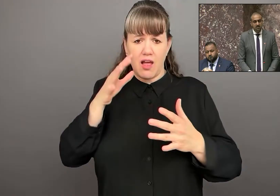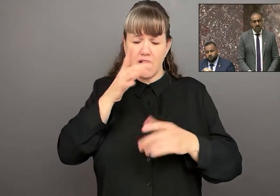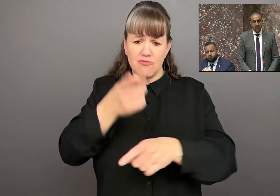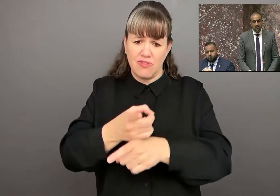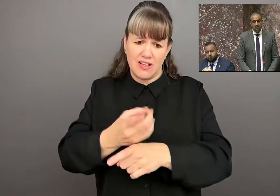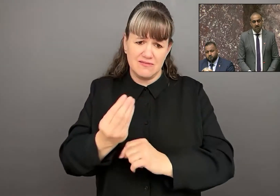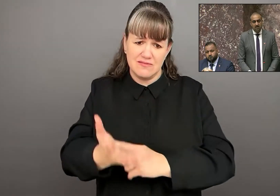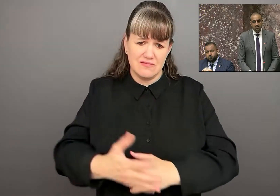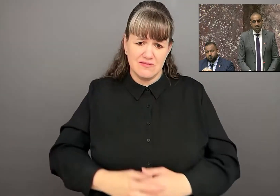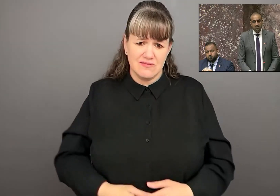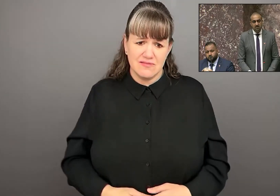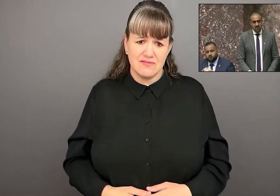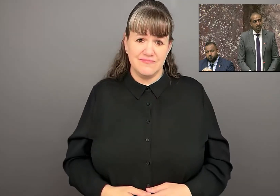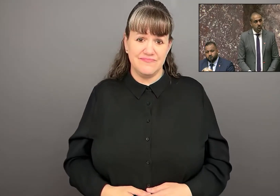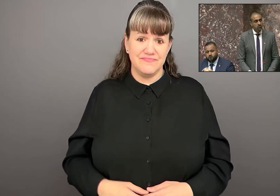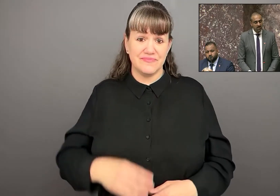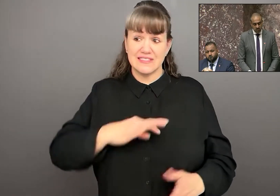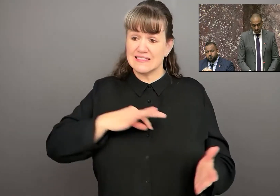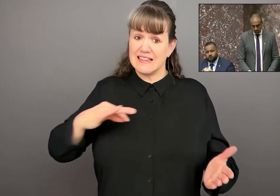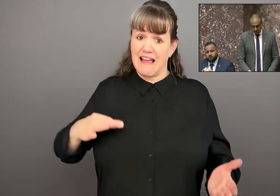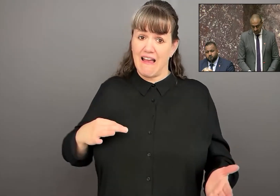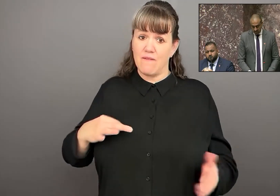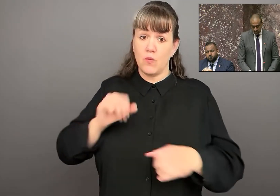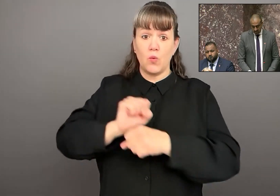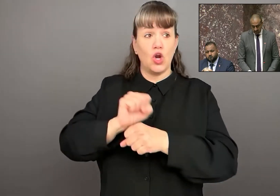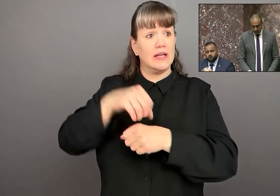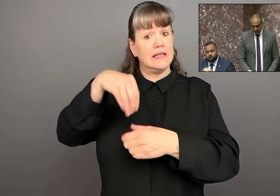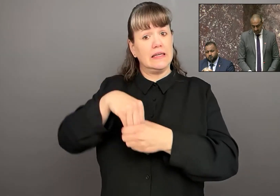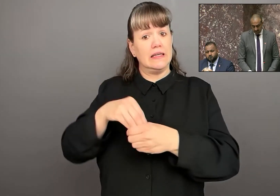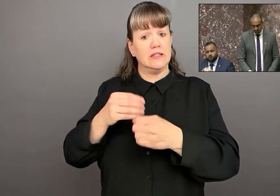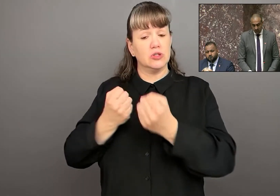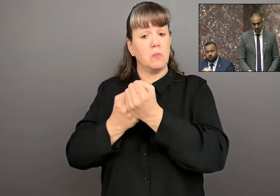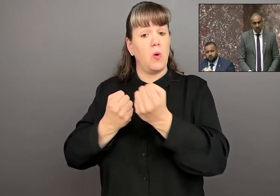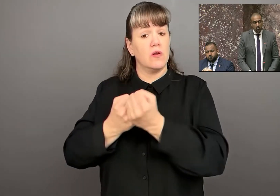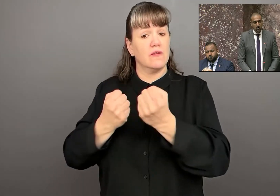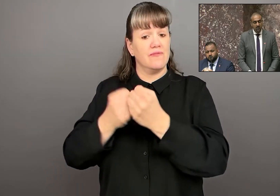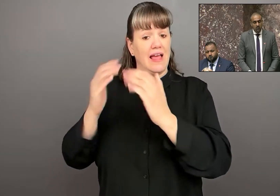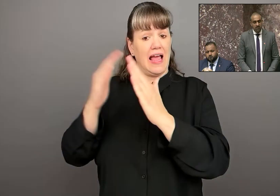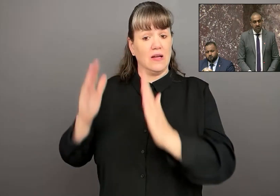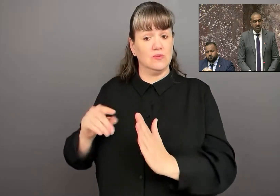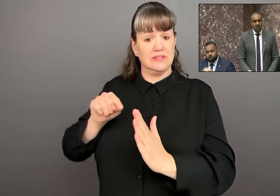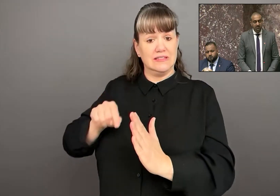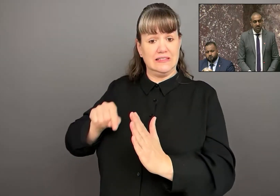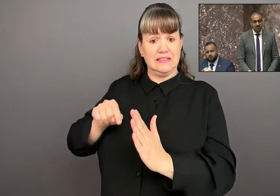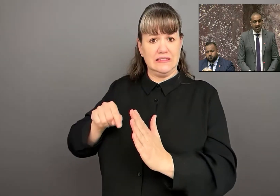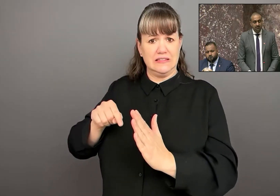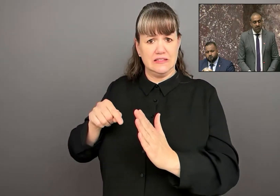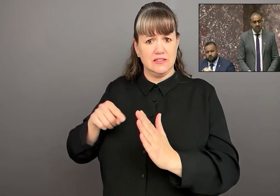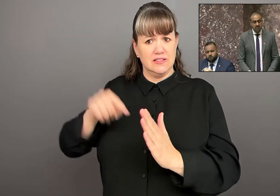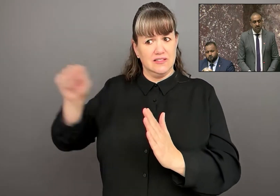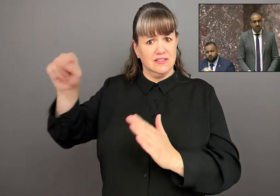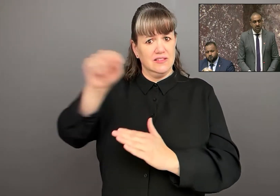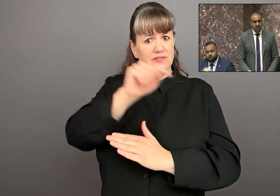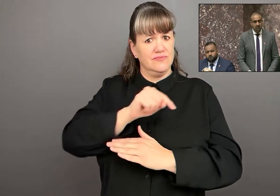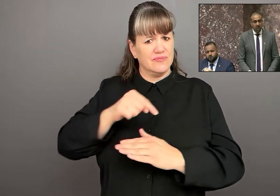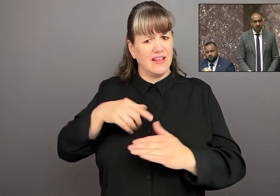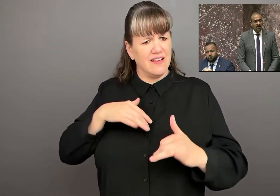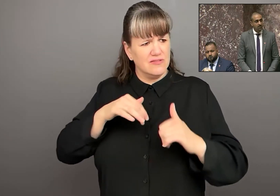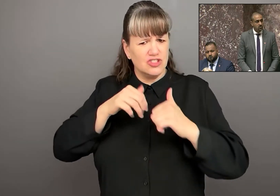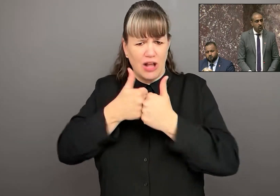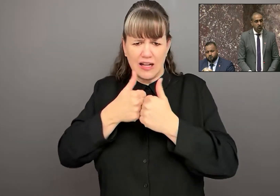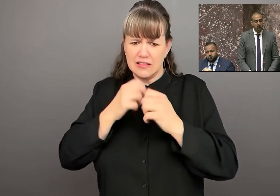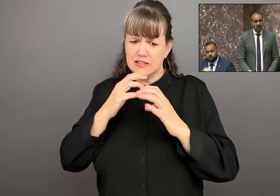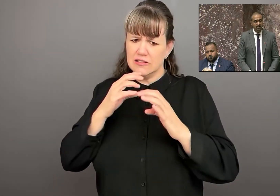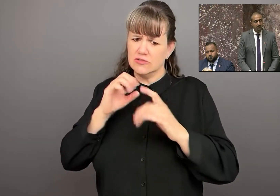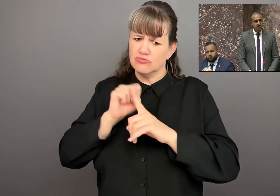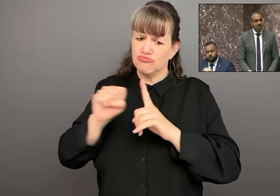environments, and it comes with great challenges. But it's vitally important that when this type of incident happens, that families